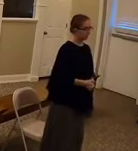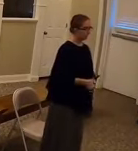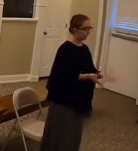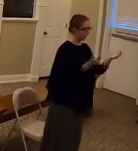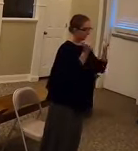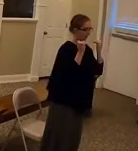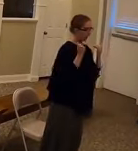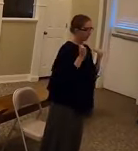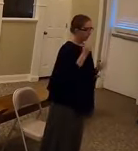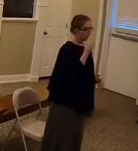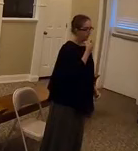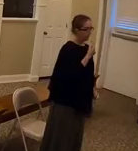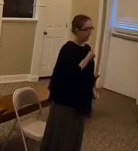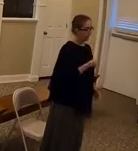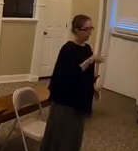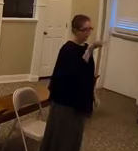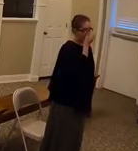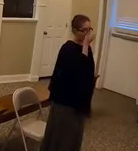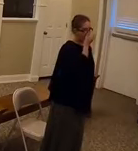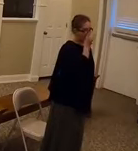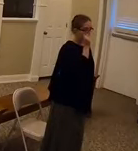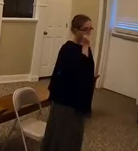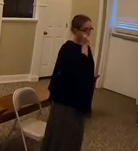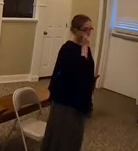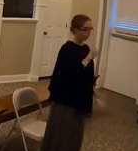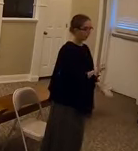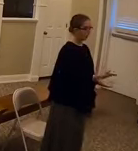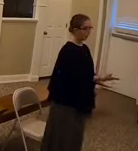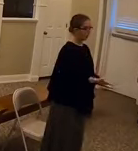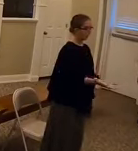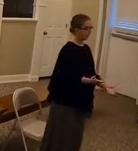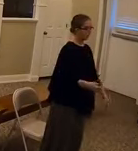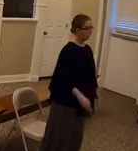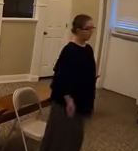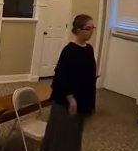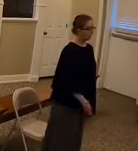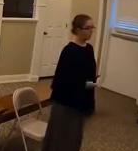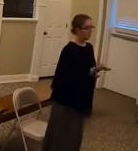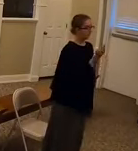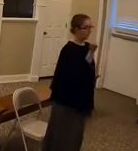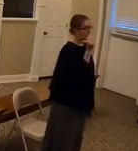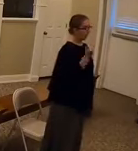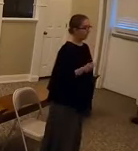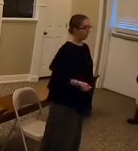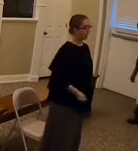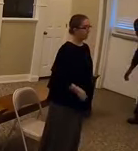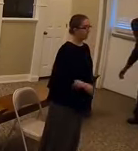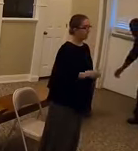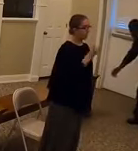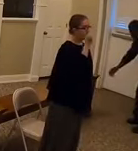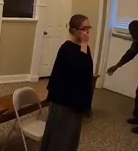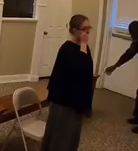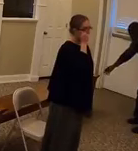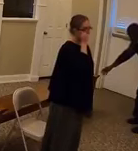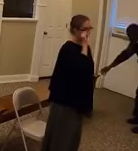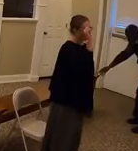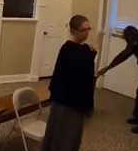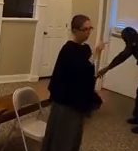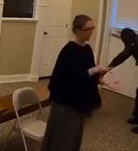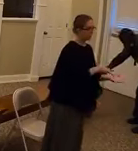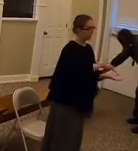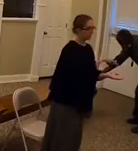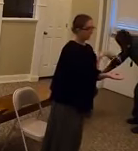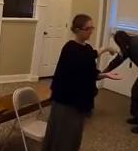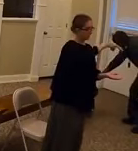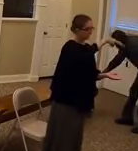Hallelujah. Come on, you're old Gentile, you stinking fleshly thing. Come on. Old carnality always rising